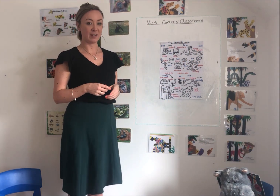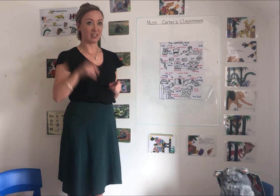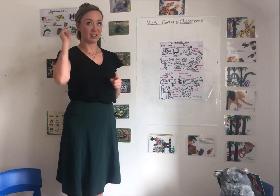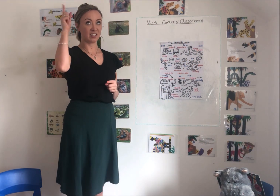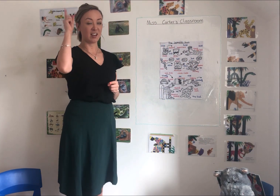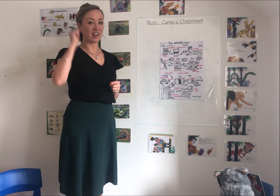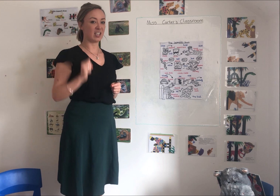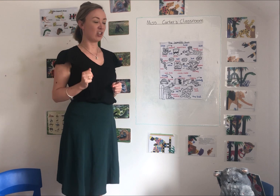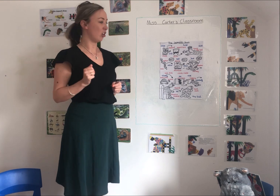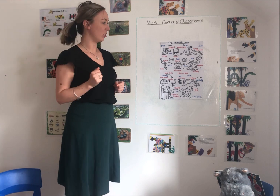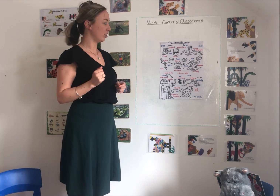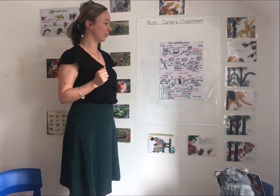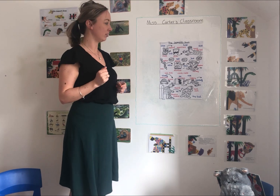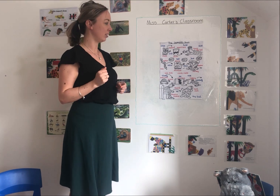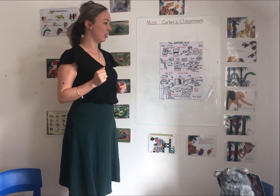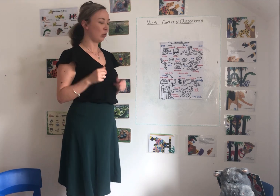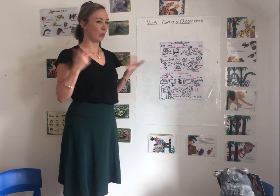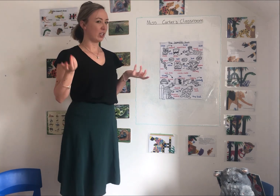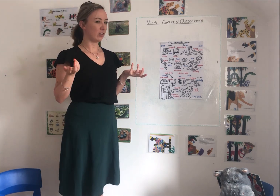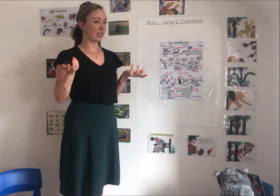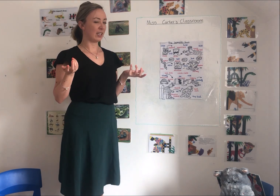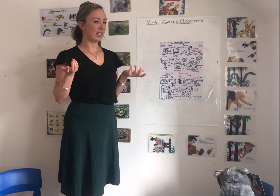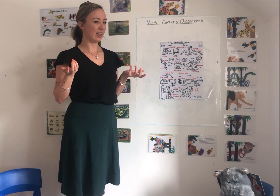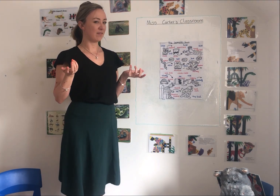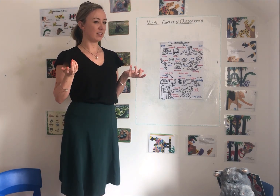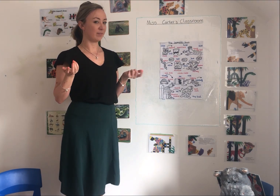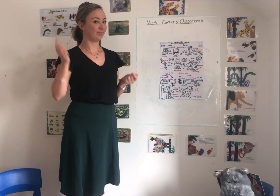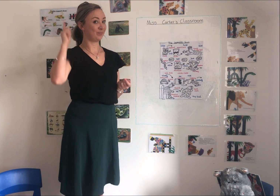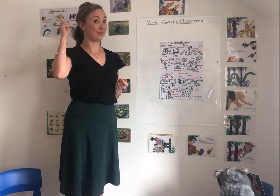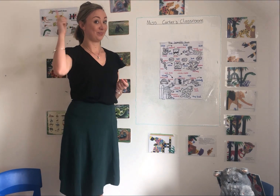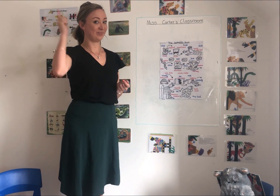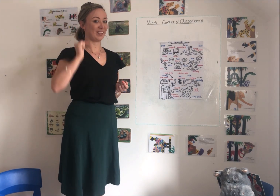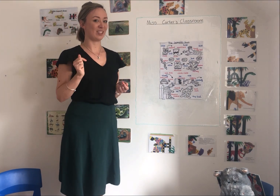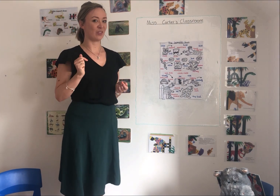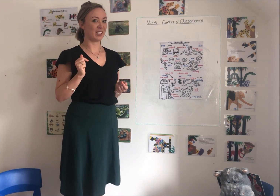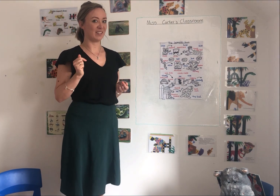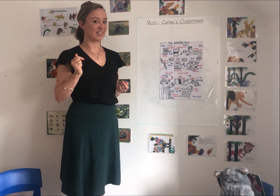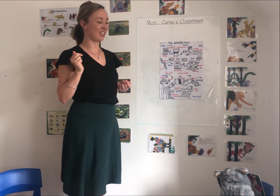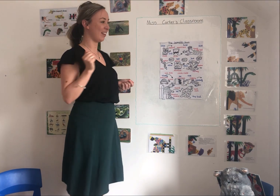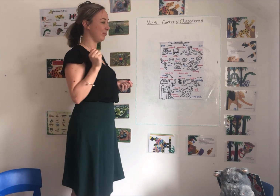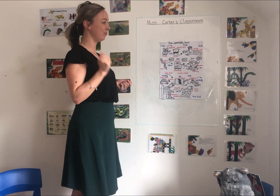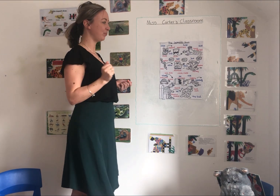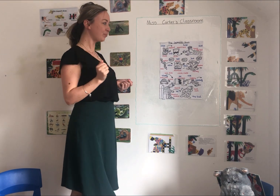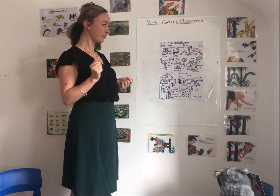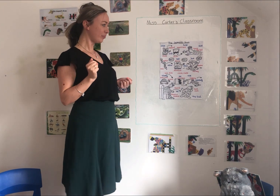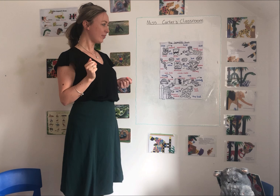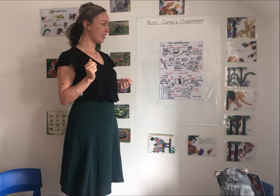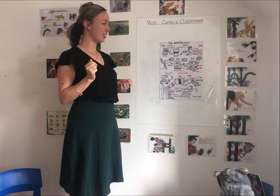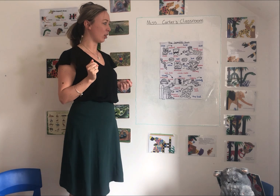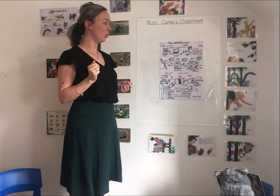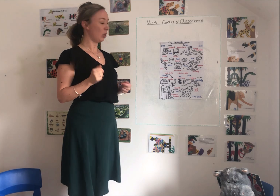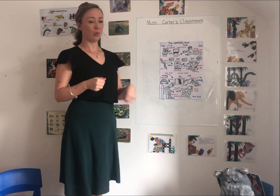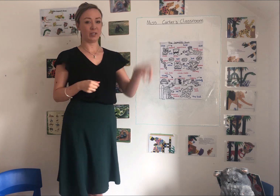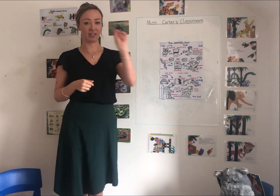the sky god. Where do you think he lives? It's right in the sky. So, we could